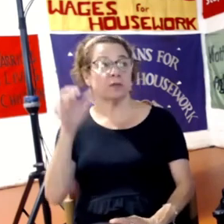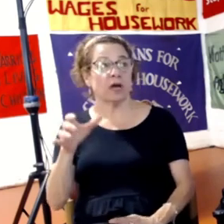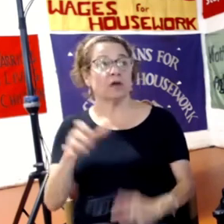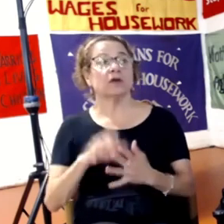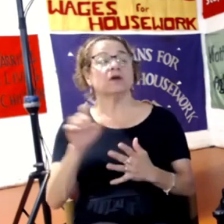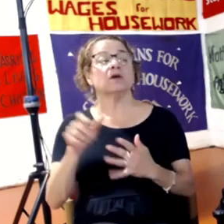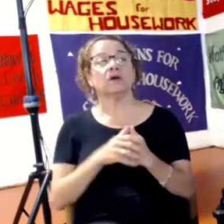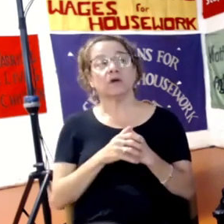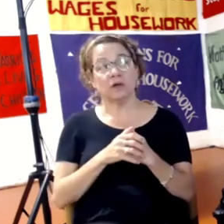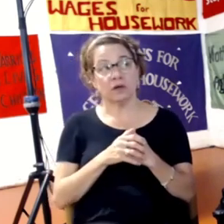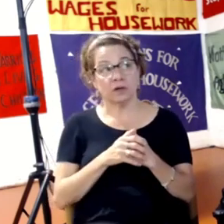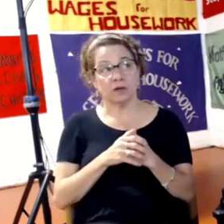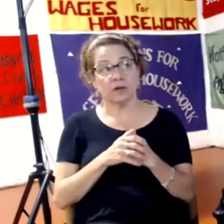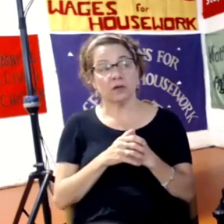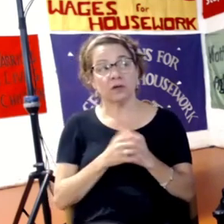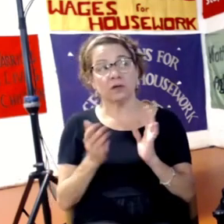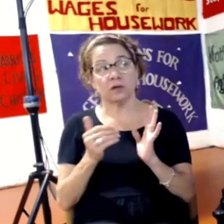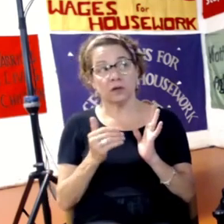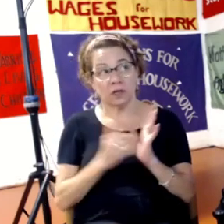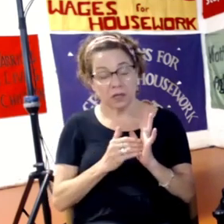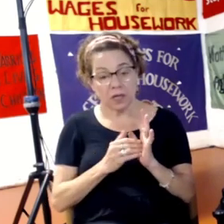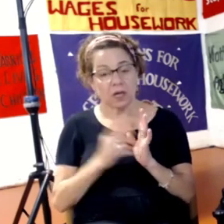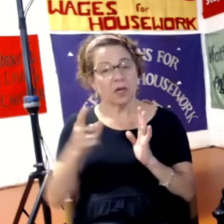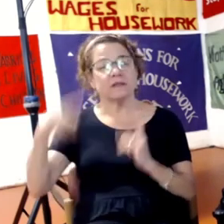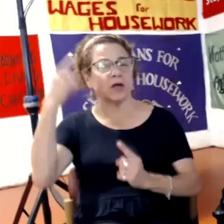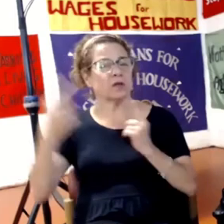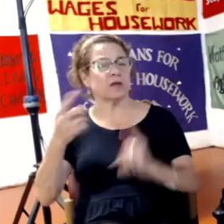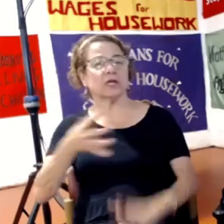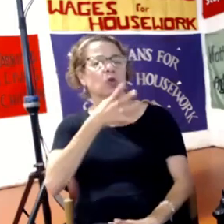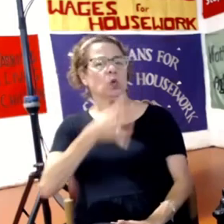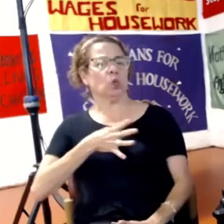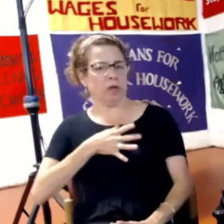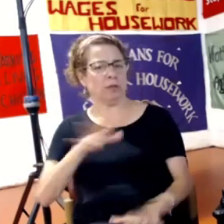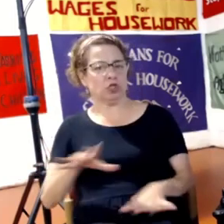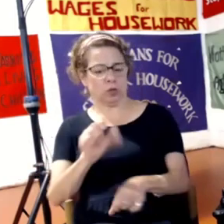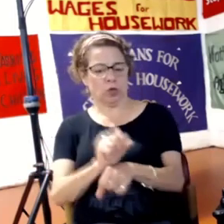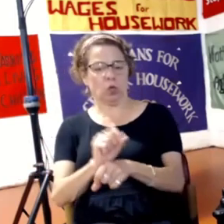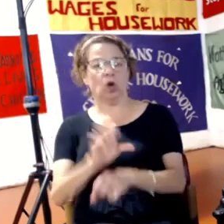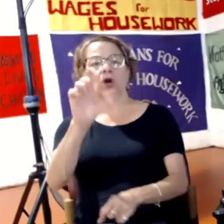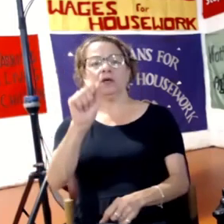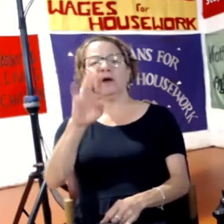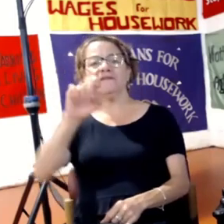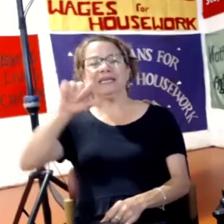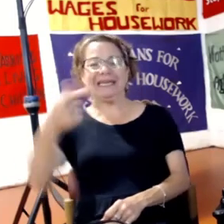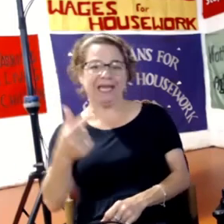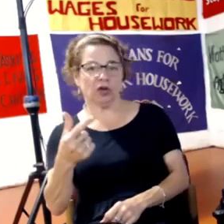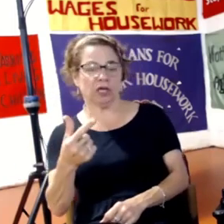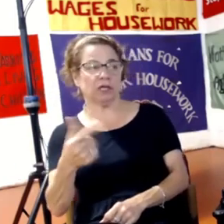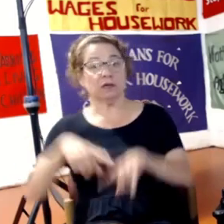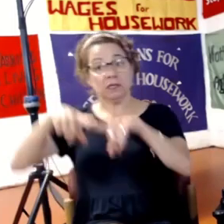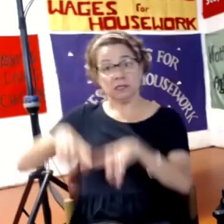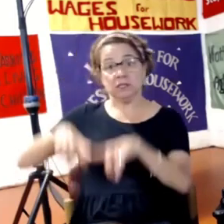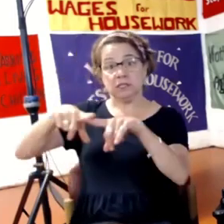Pradesh, which again, they are thinking that the women who are doing this work should not be only dependent on